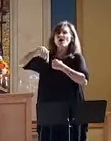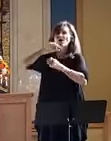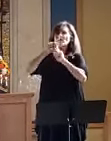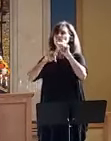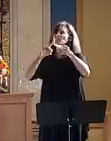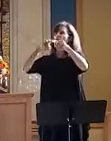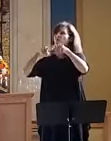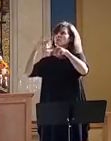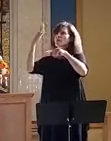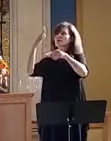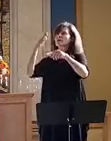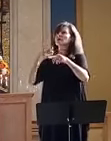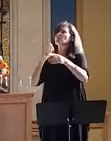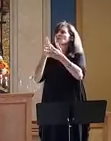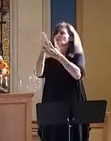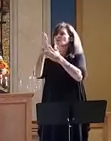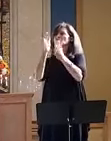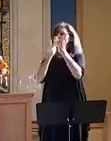through Christ our Lord. Amen.